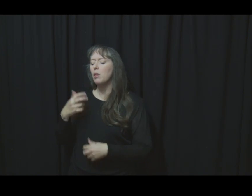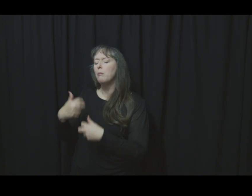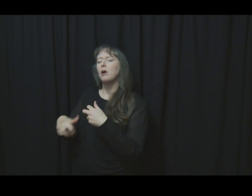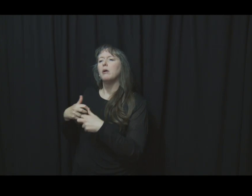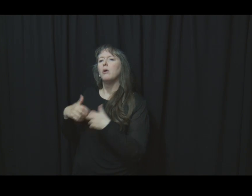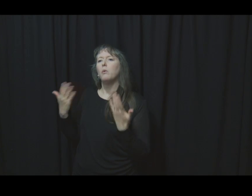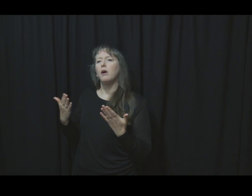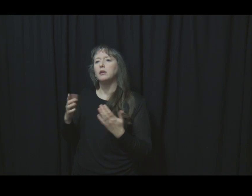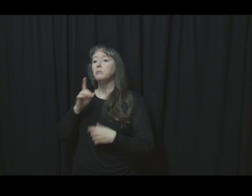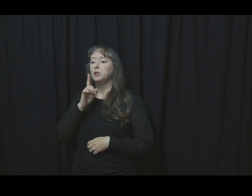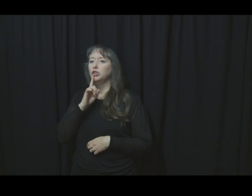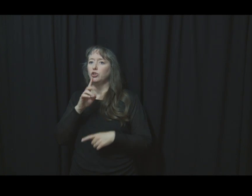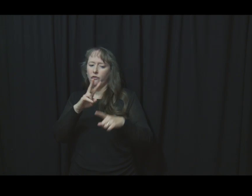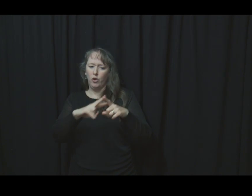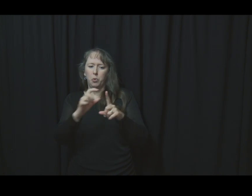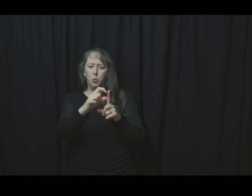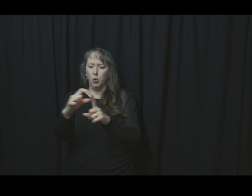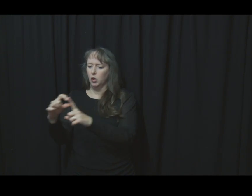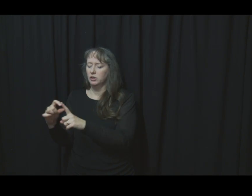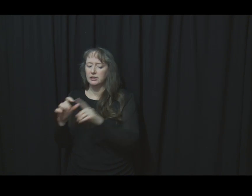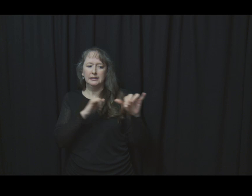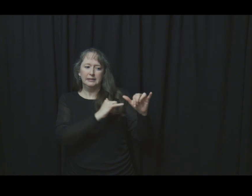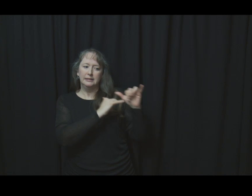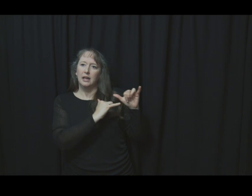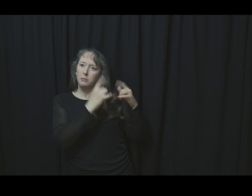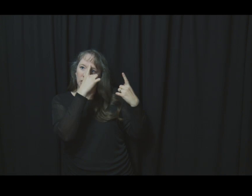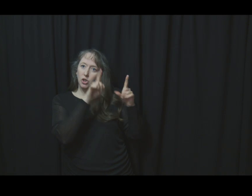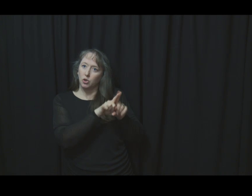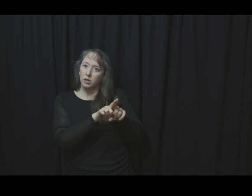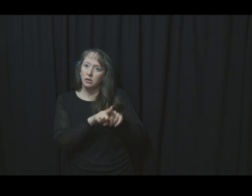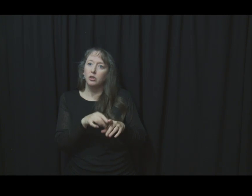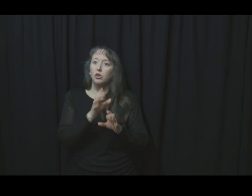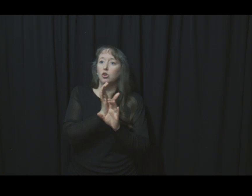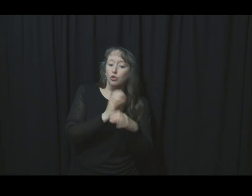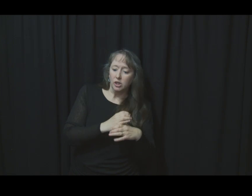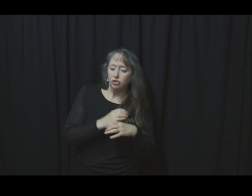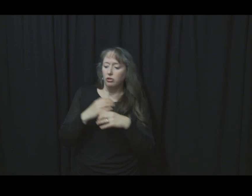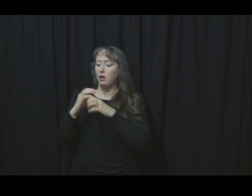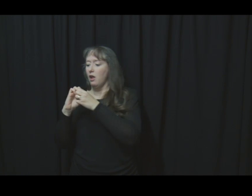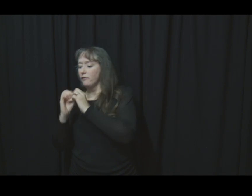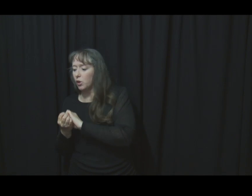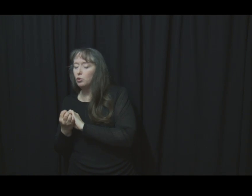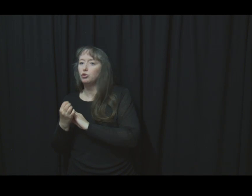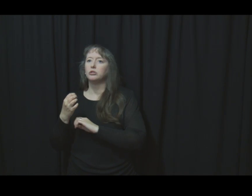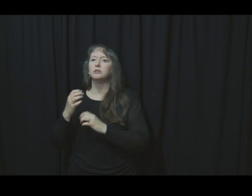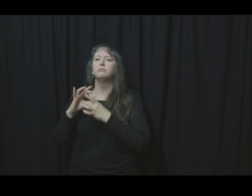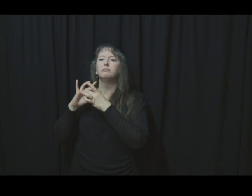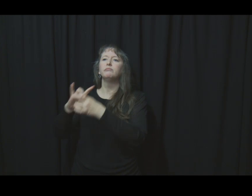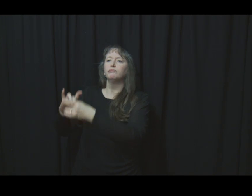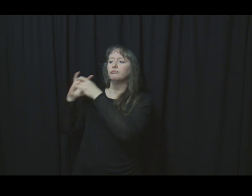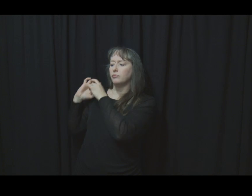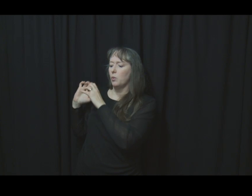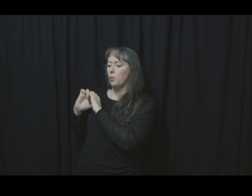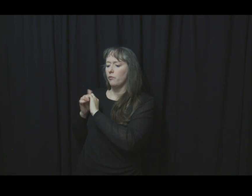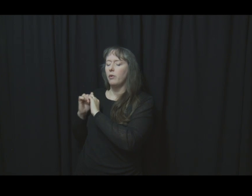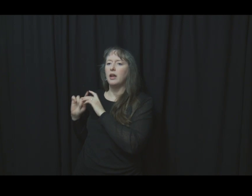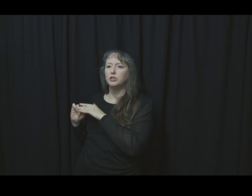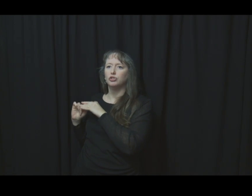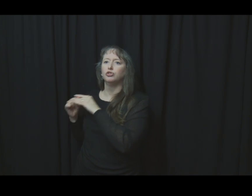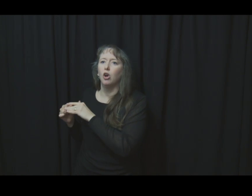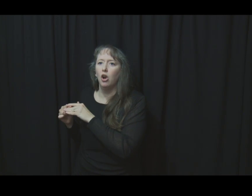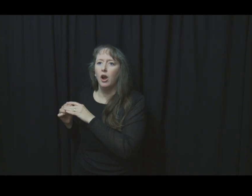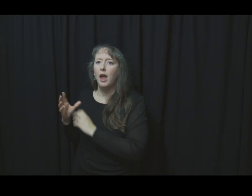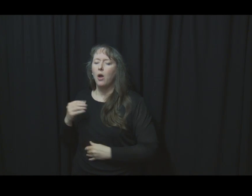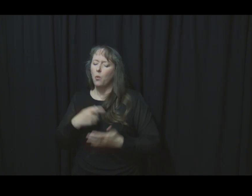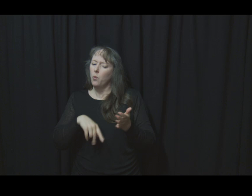terms correctly. We need to define creation, evolution in regard to origins, and we need to define science. And in this opening statement,